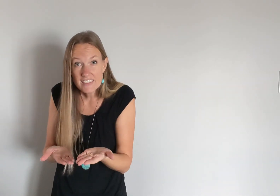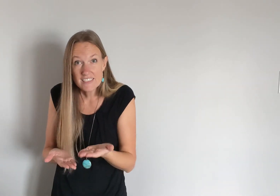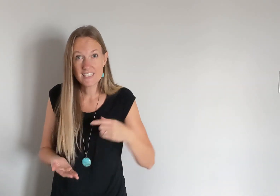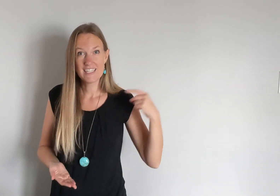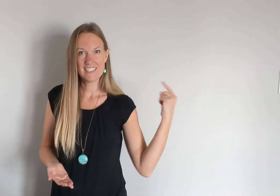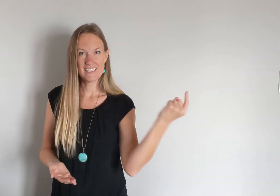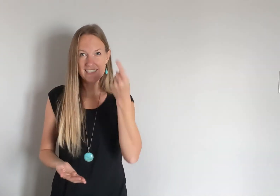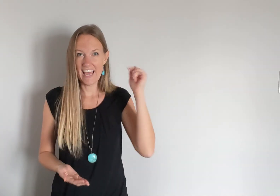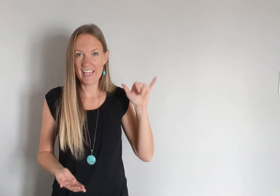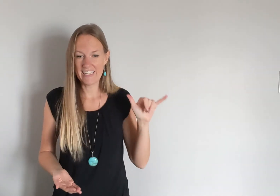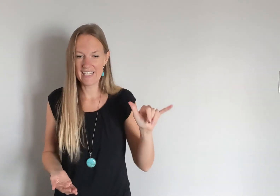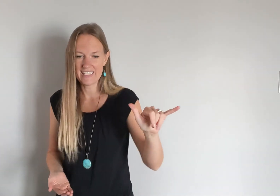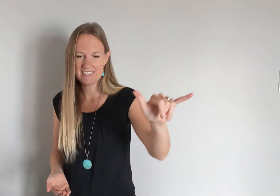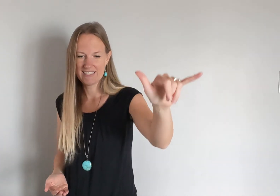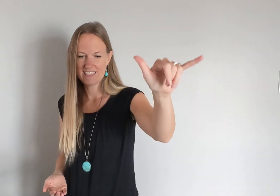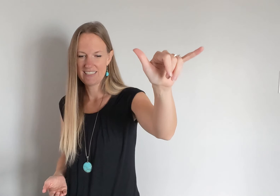evidence is endless.